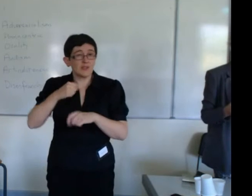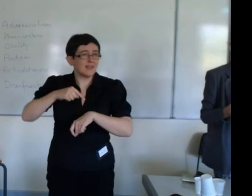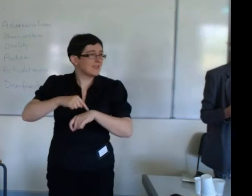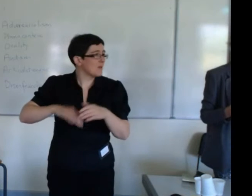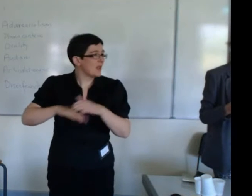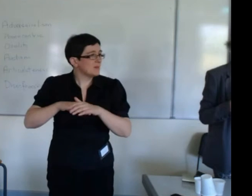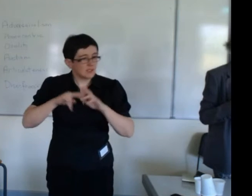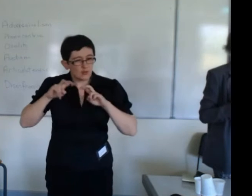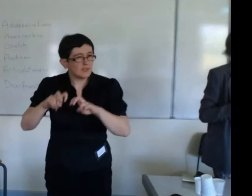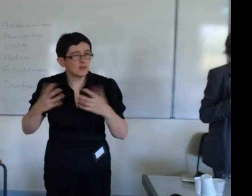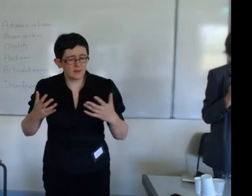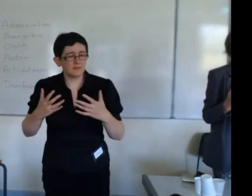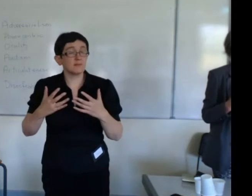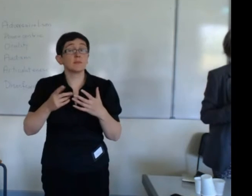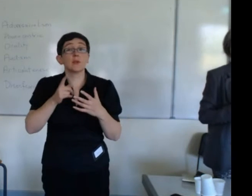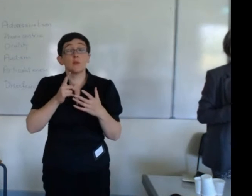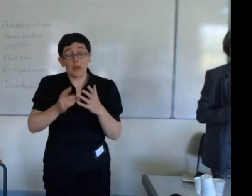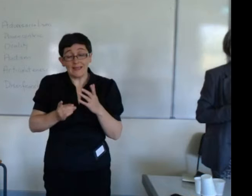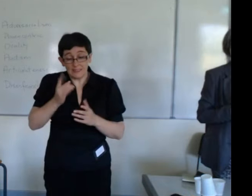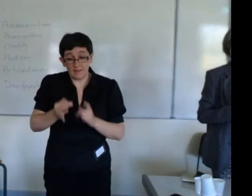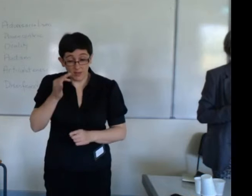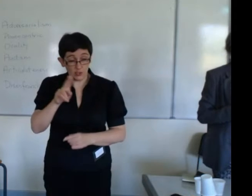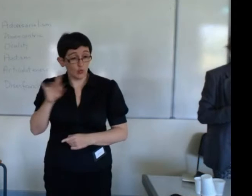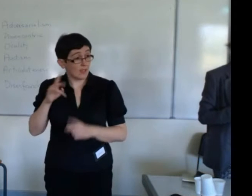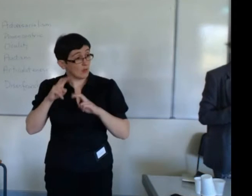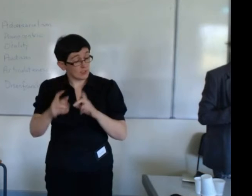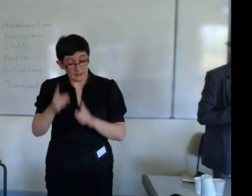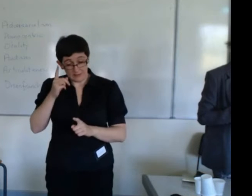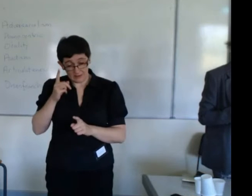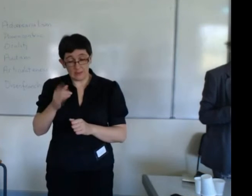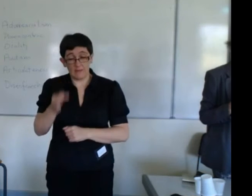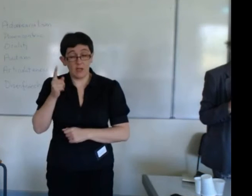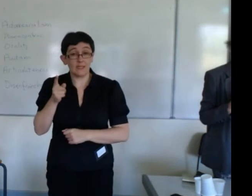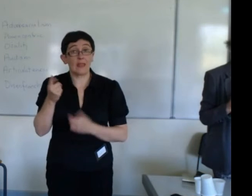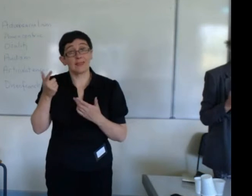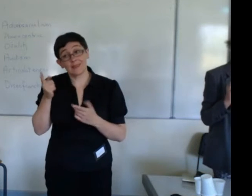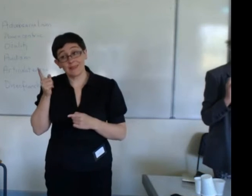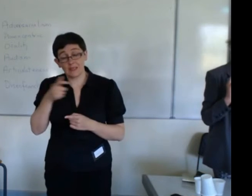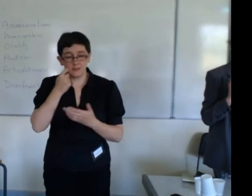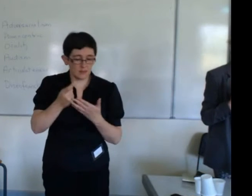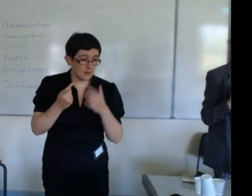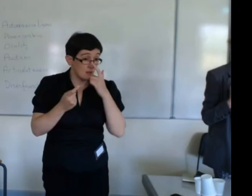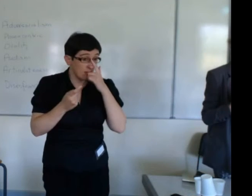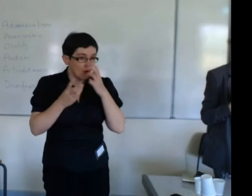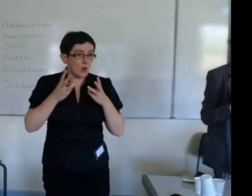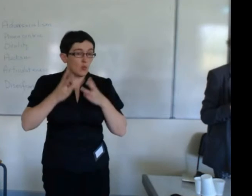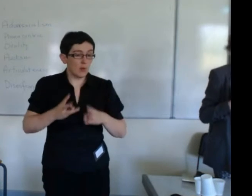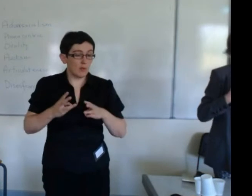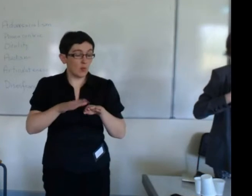research at times, but what I could find was UK research, and it showed that for women with disabilities,